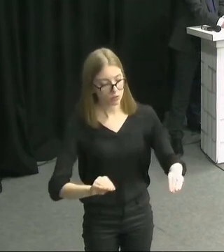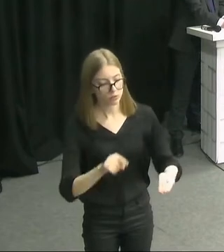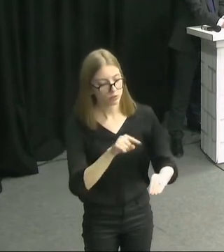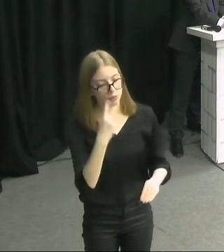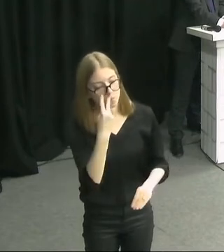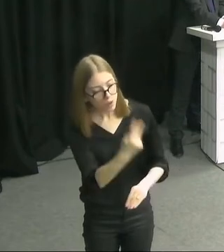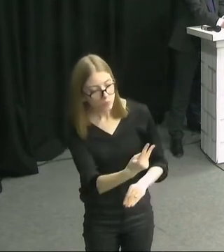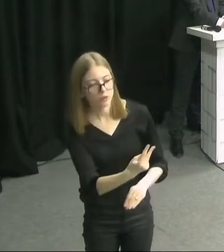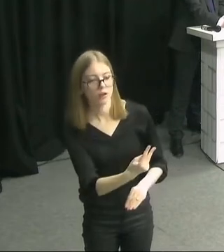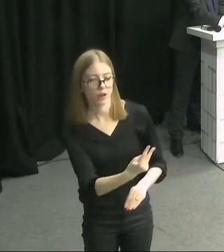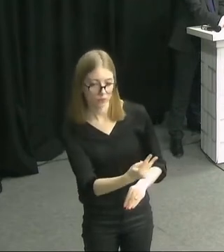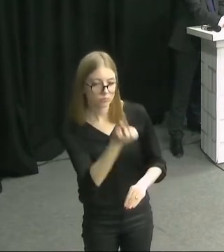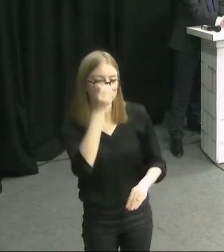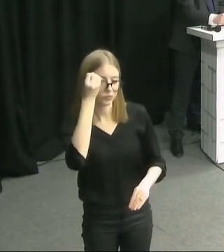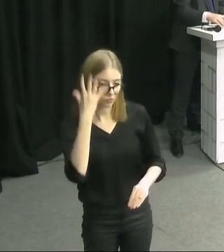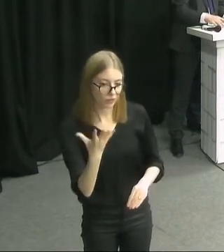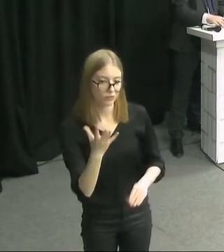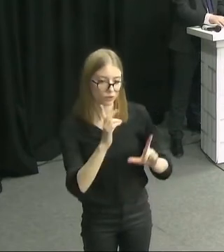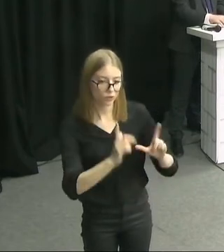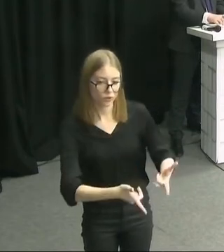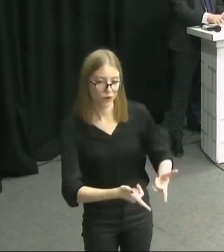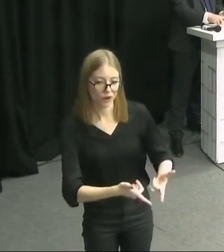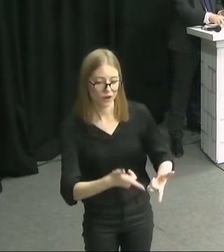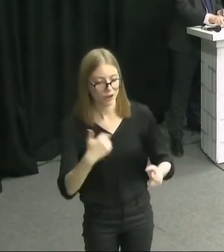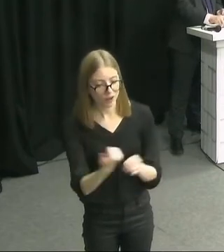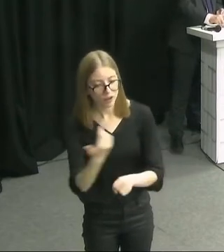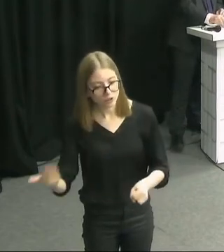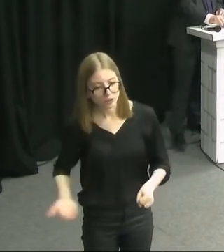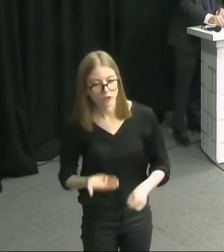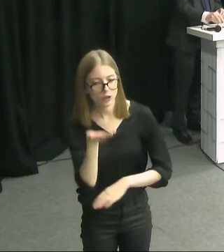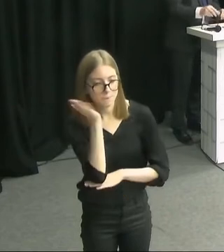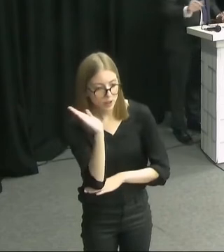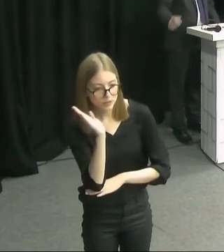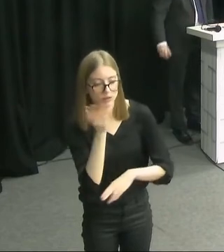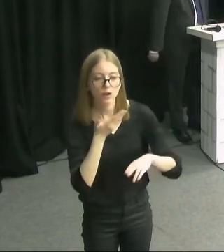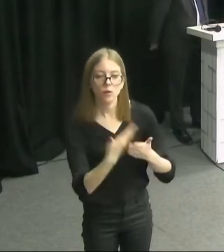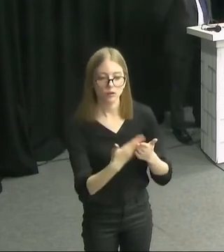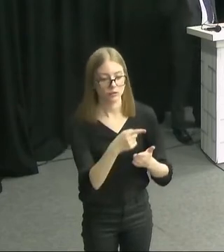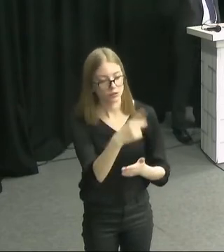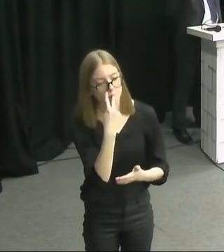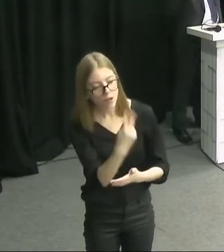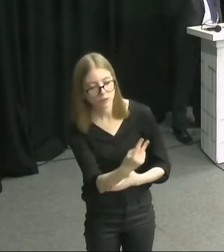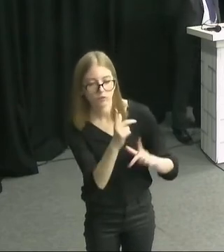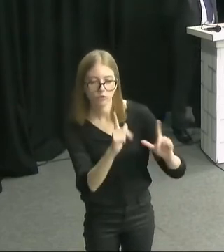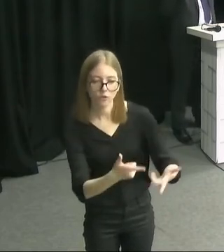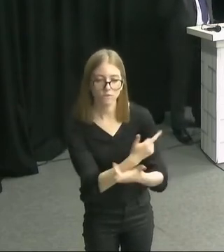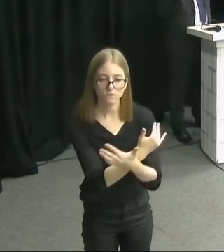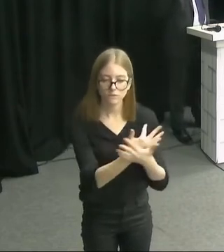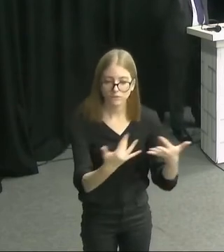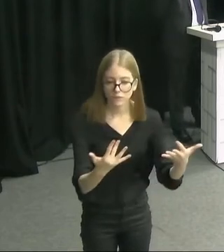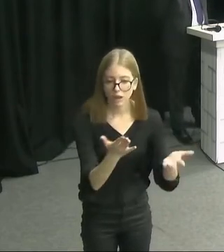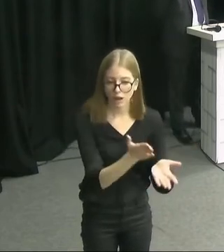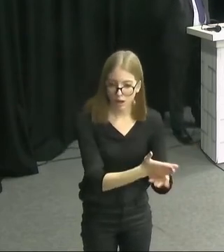books or on the internet, but another thing is participating in a live lecture and seeing how the